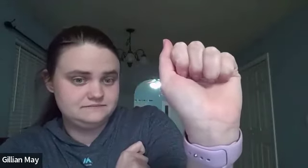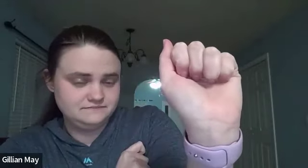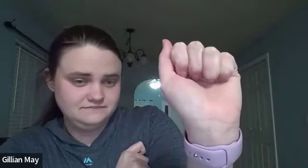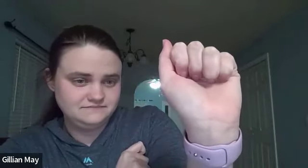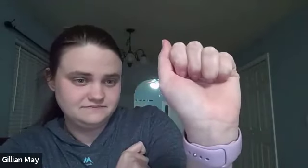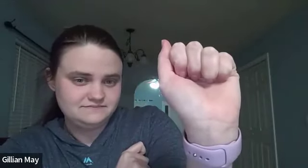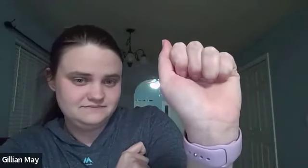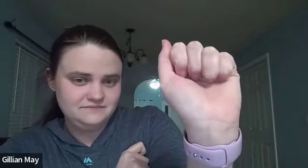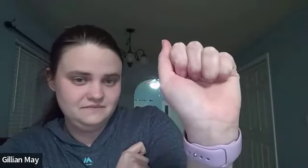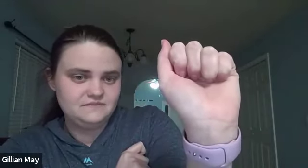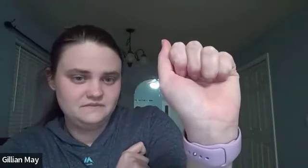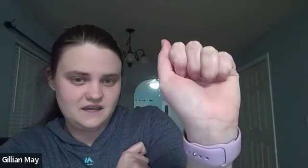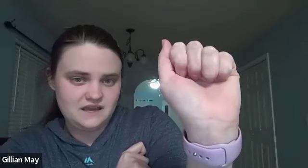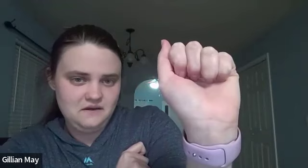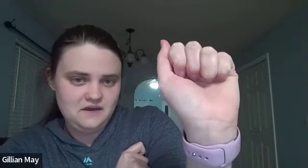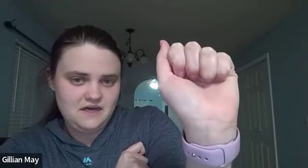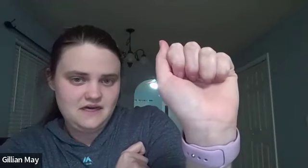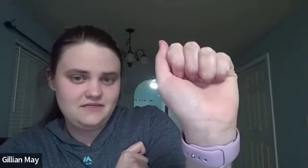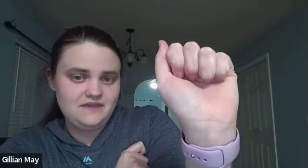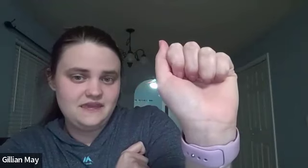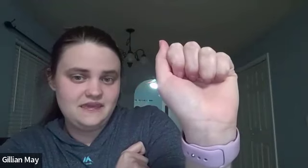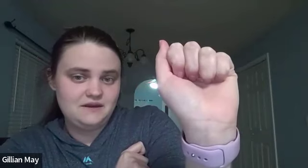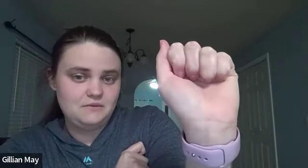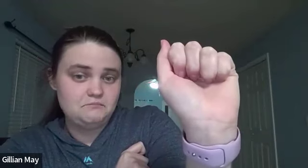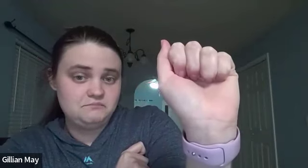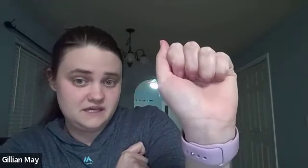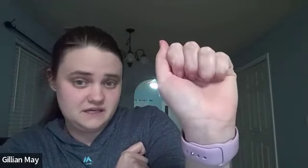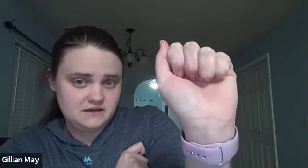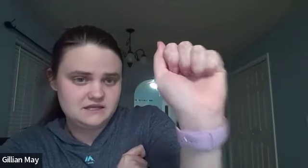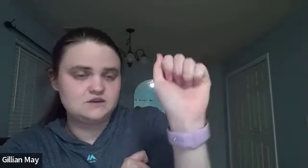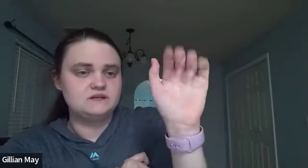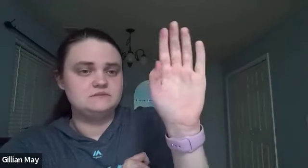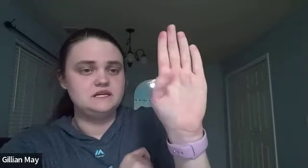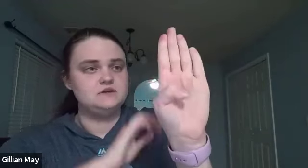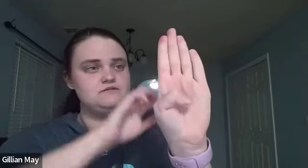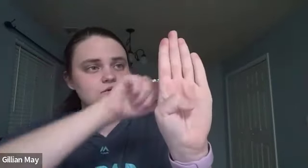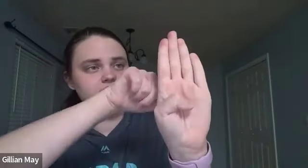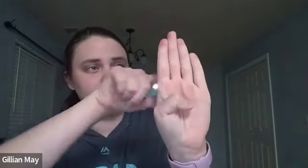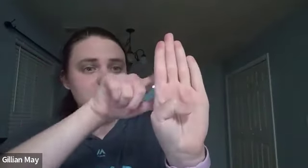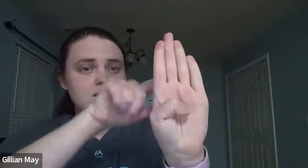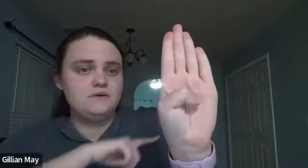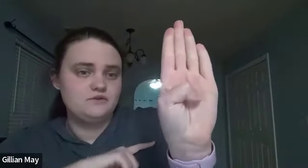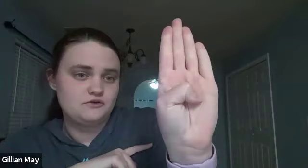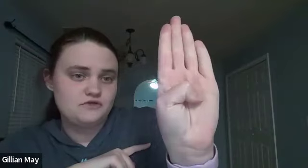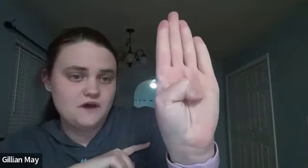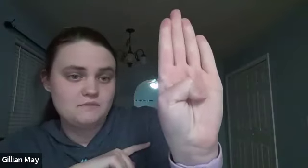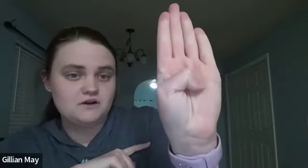hand. Okay. Then B is going to be your 4 fingers up with your thumb